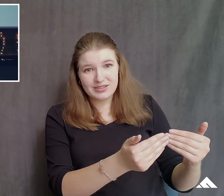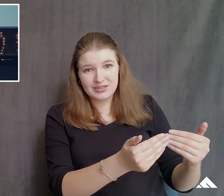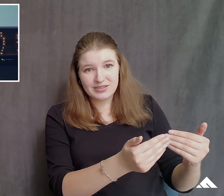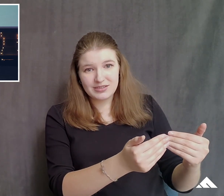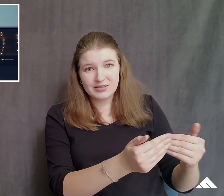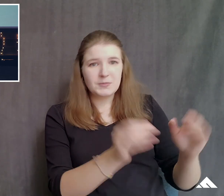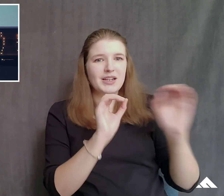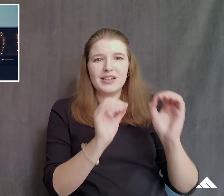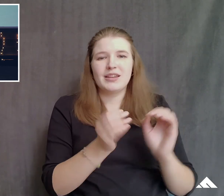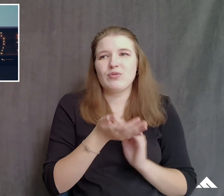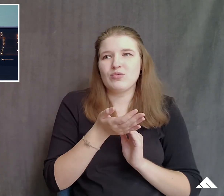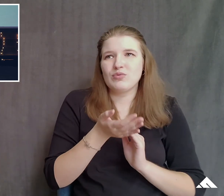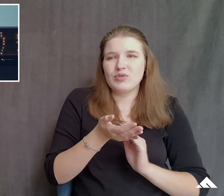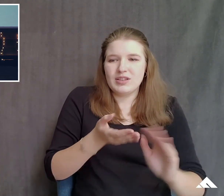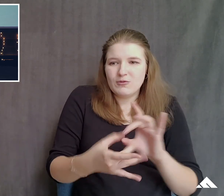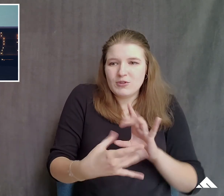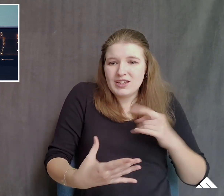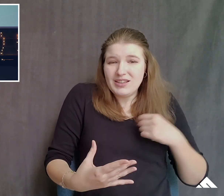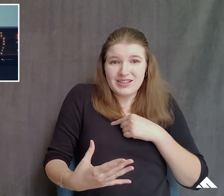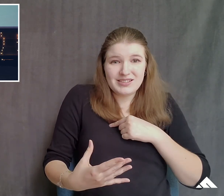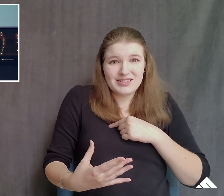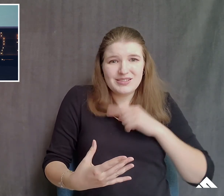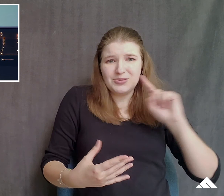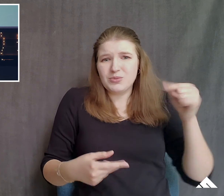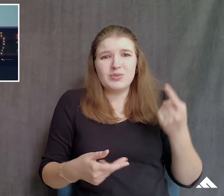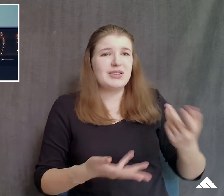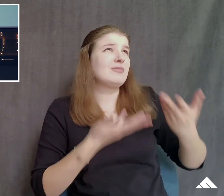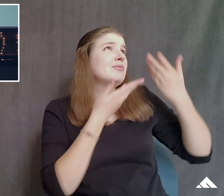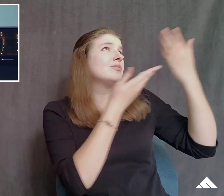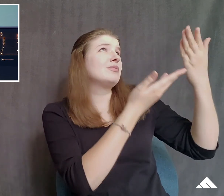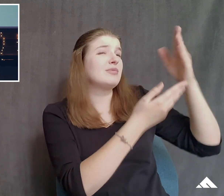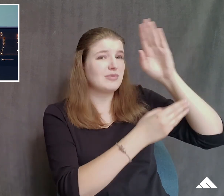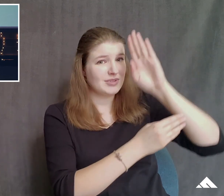Nothing releases us other than taking it to the cross.